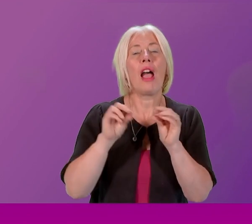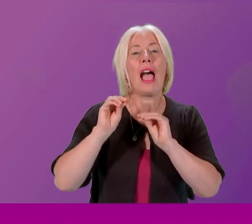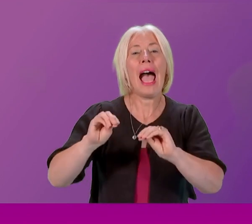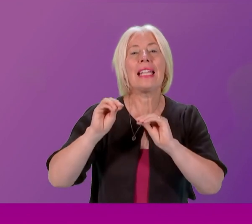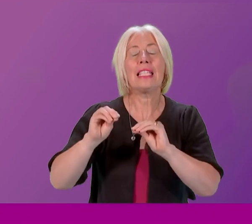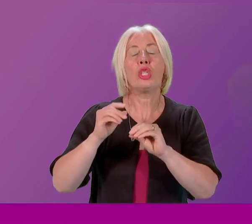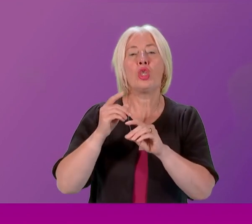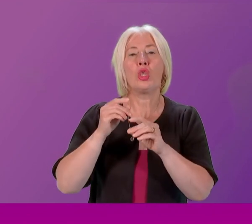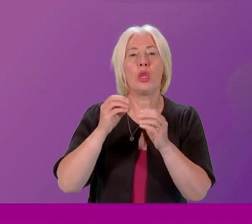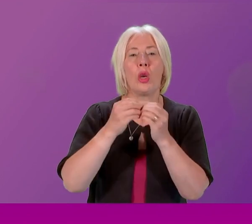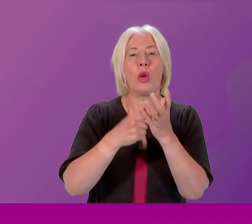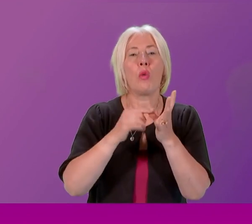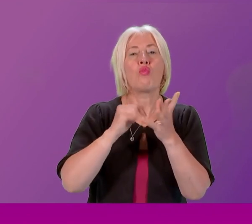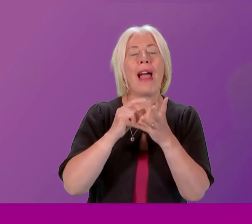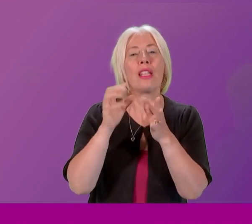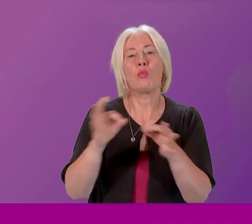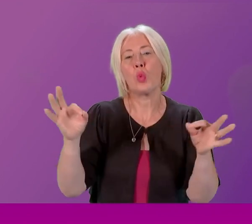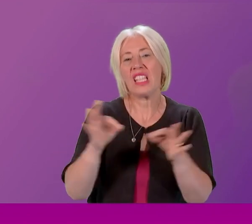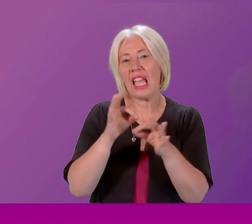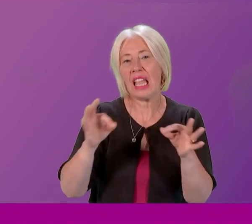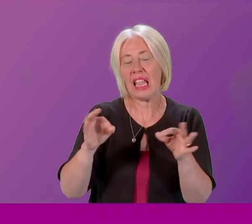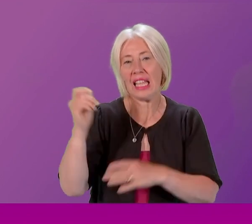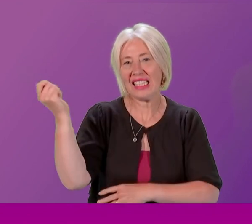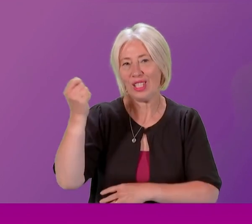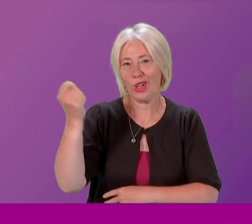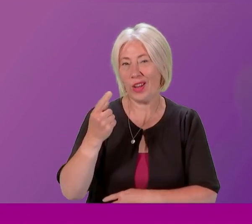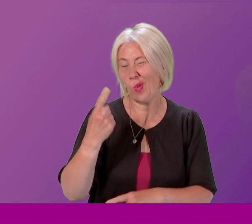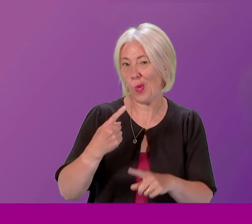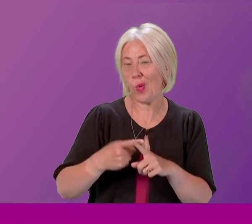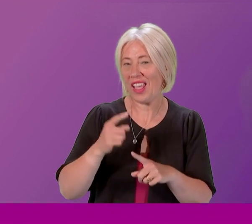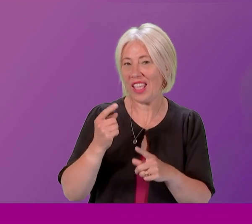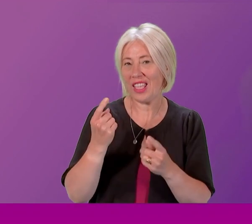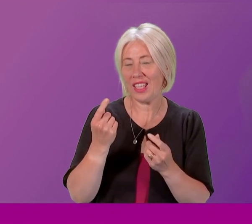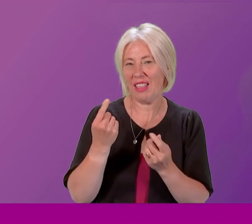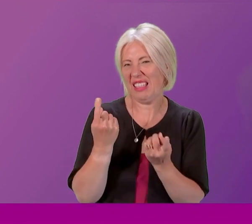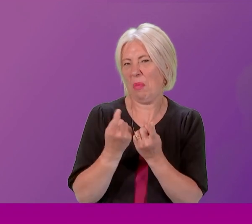in Stirling. A wee quick good word for politicians, if I may.